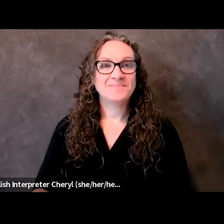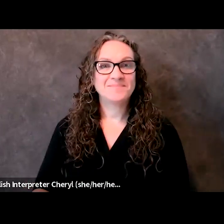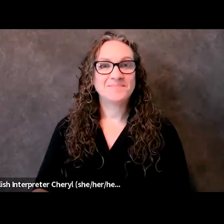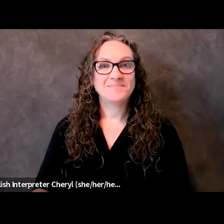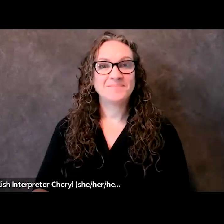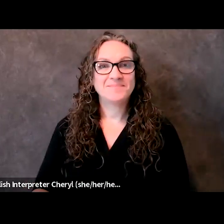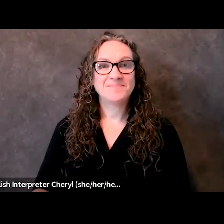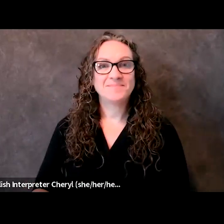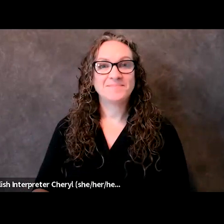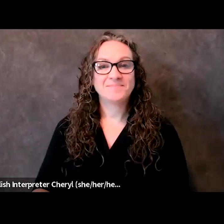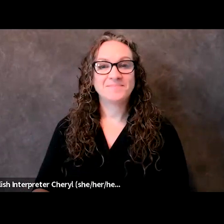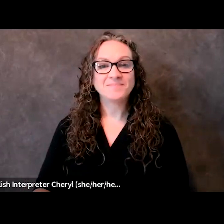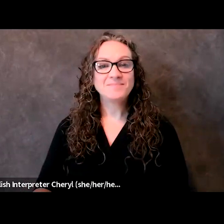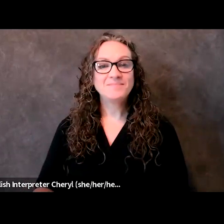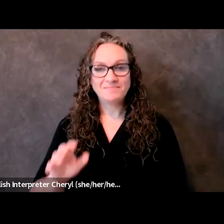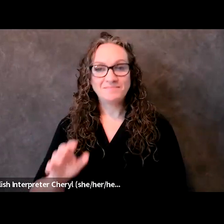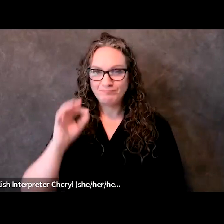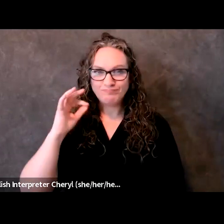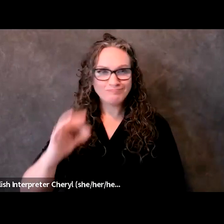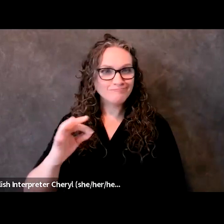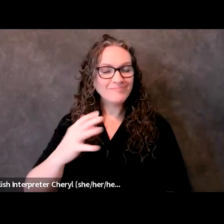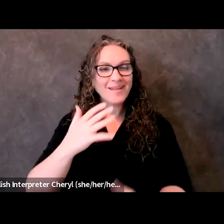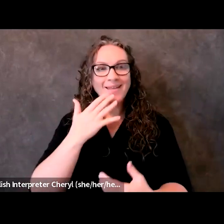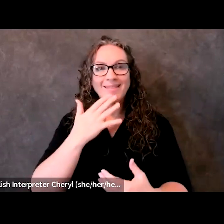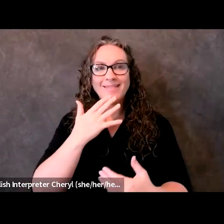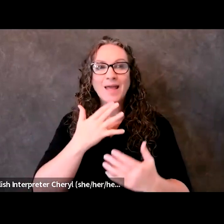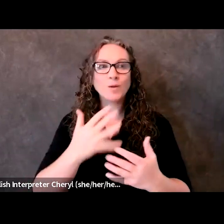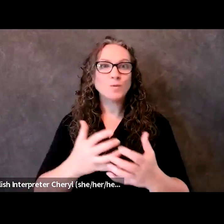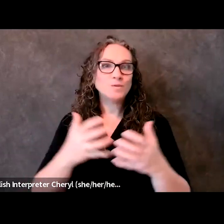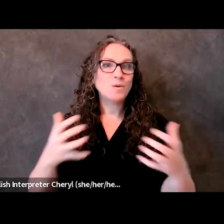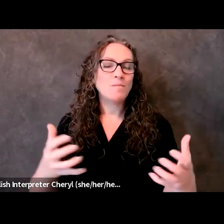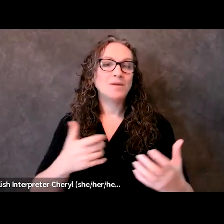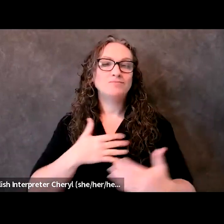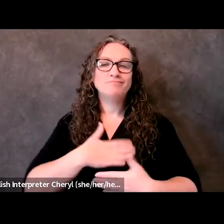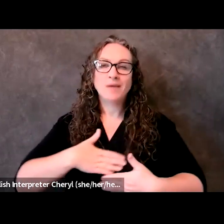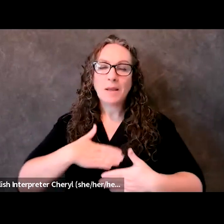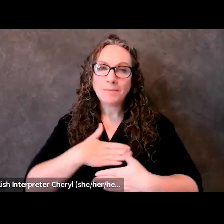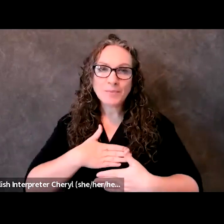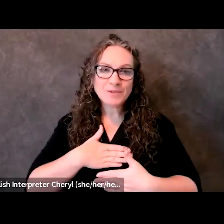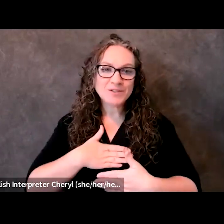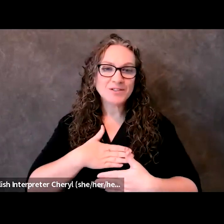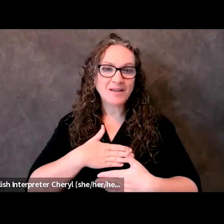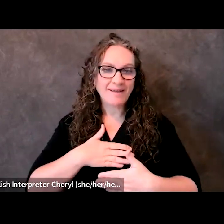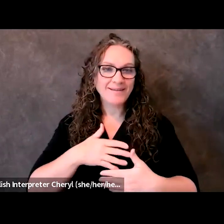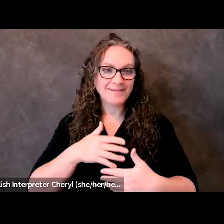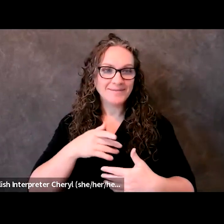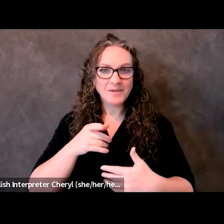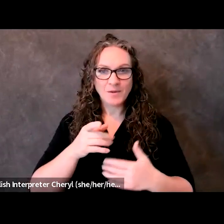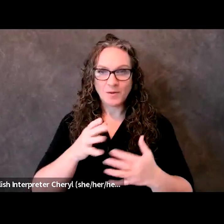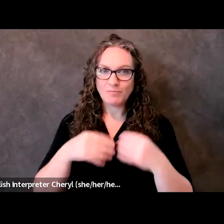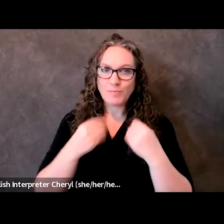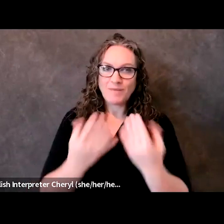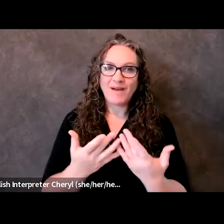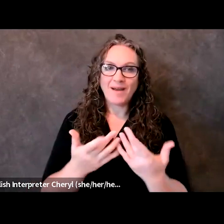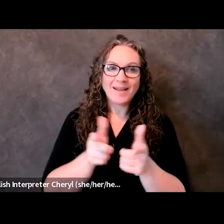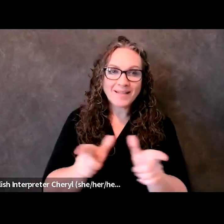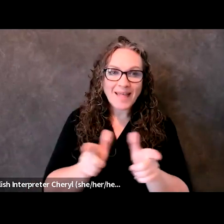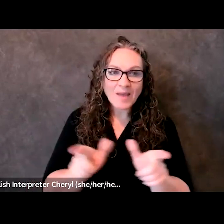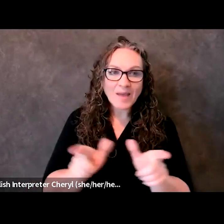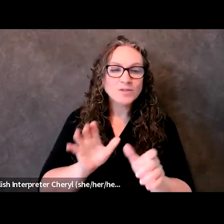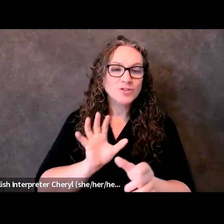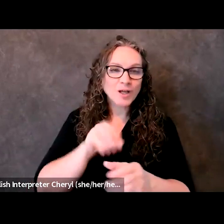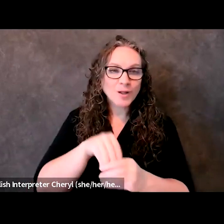All right, thank you so much. I really appreciate you giving us our language inclusion